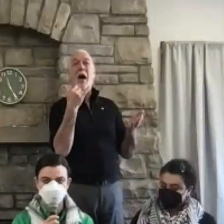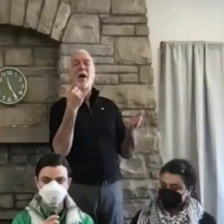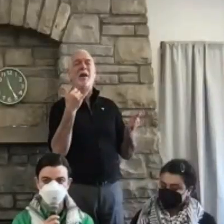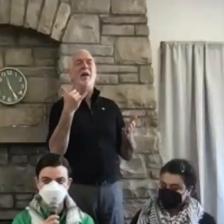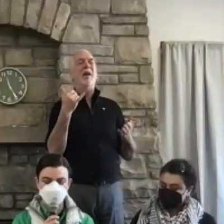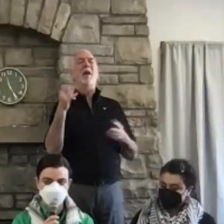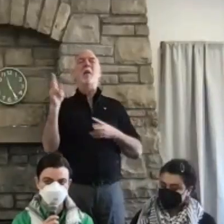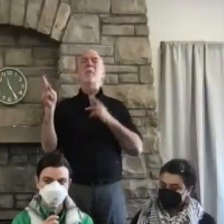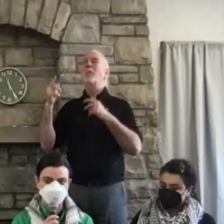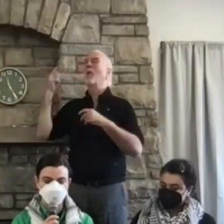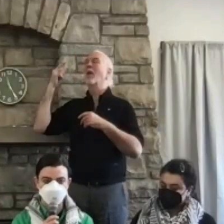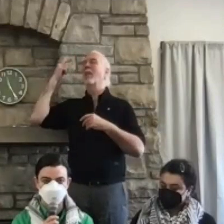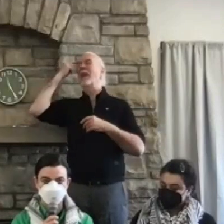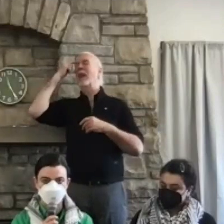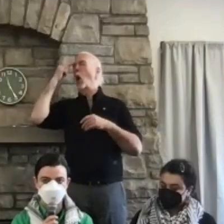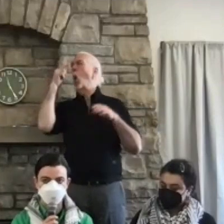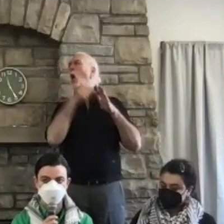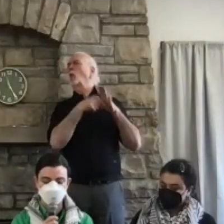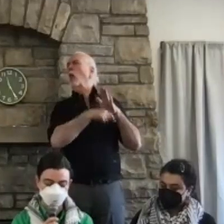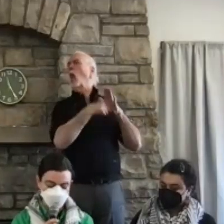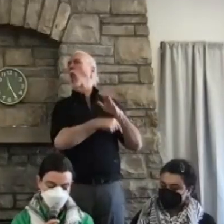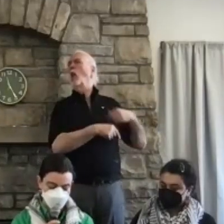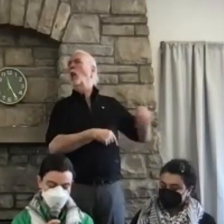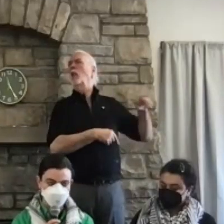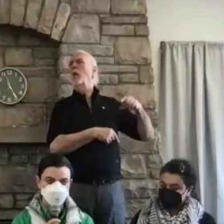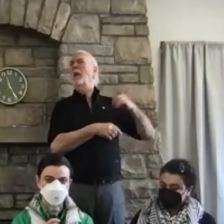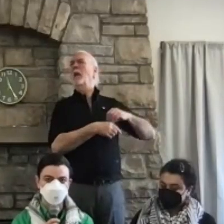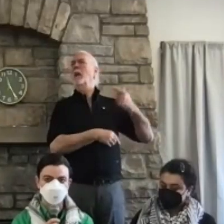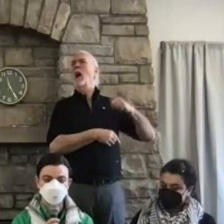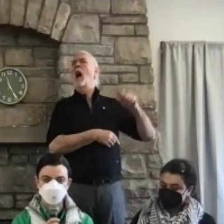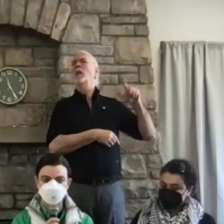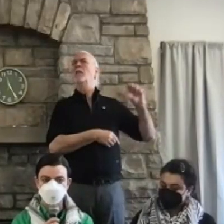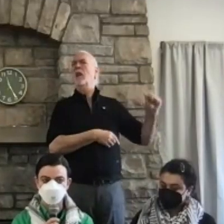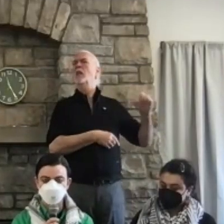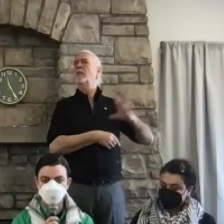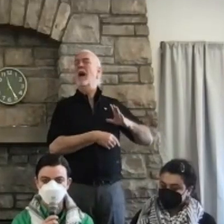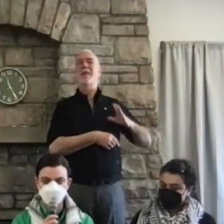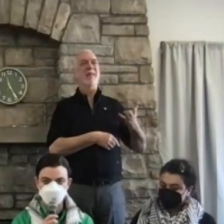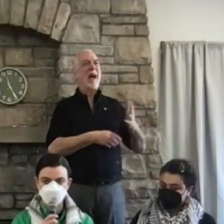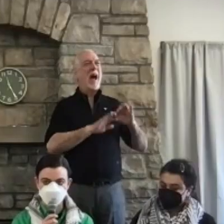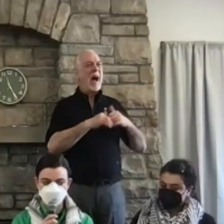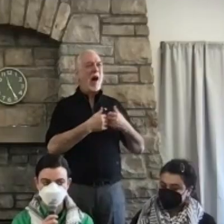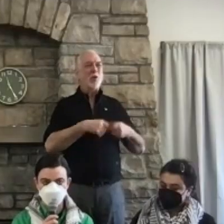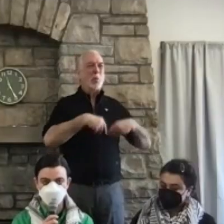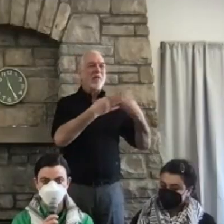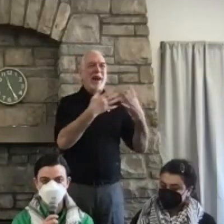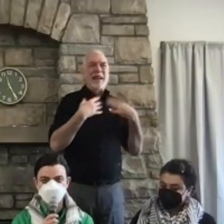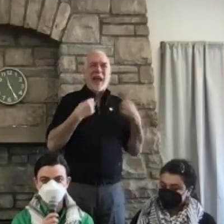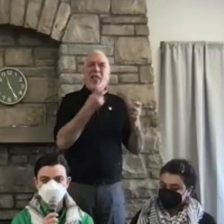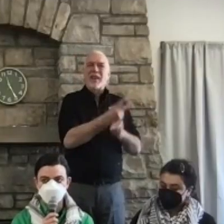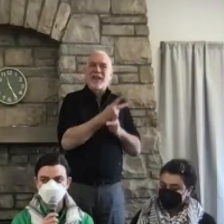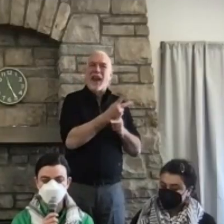logic of this project of genocide that's being enacted in Gaza. And how can you have healthcare if you don't have soap? How can you provide basic